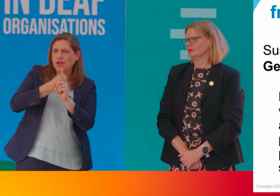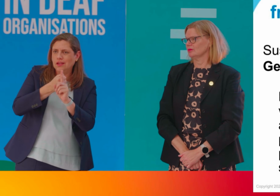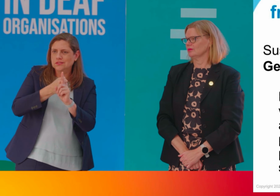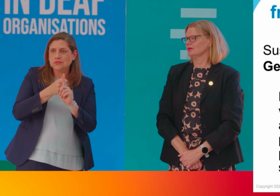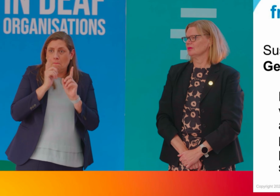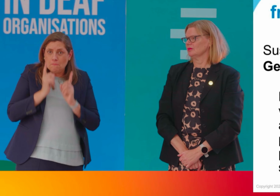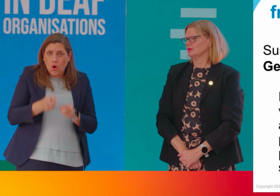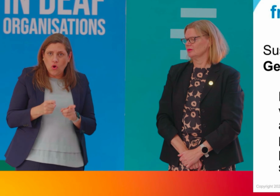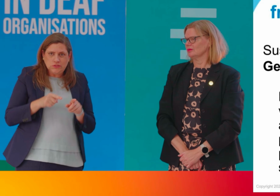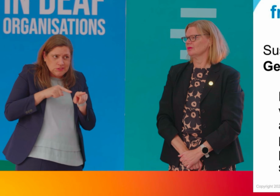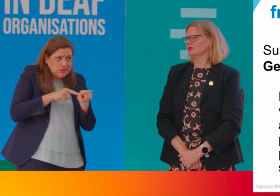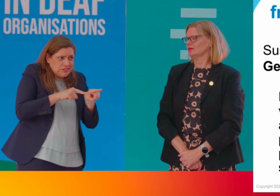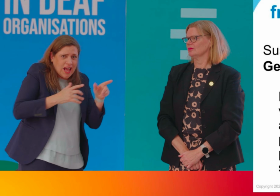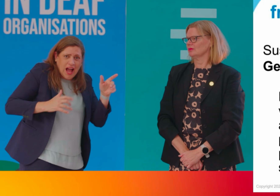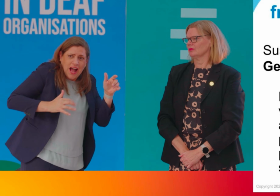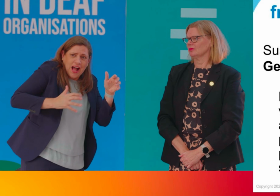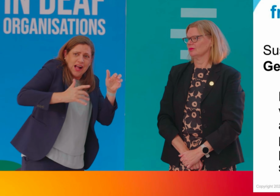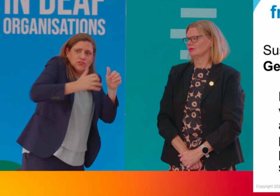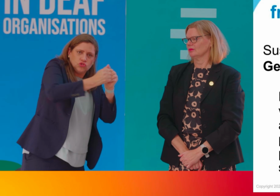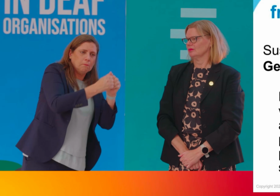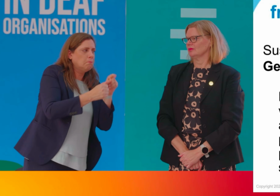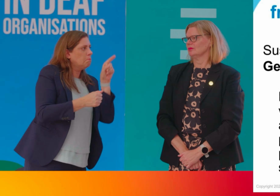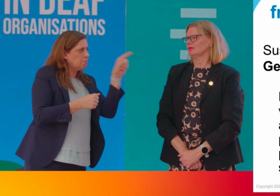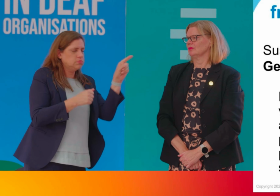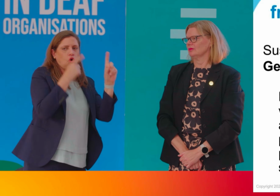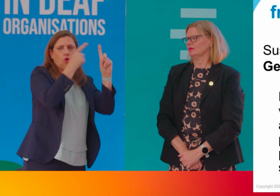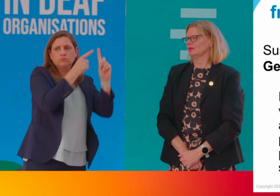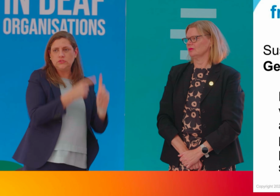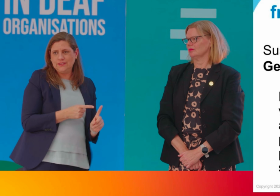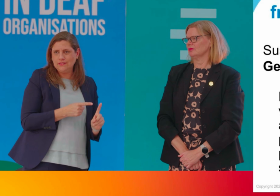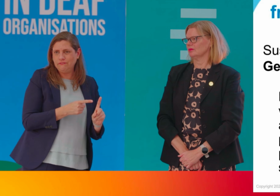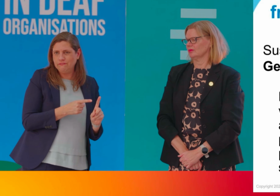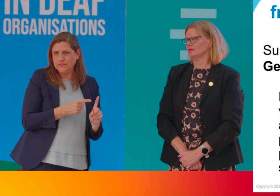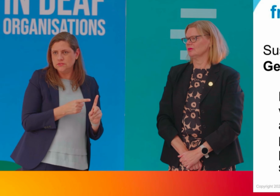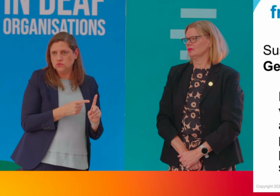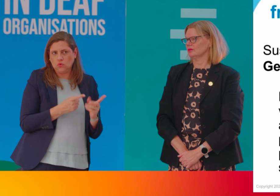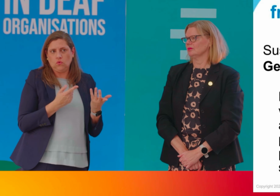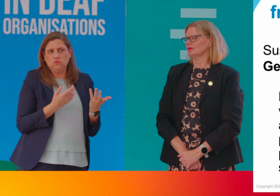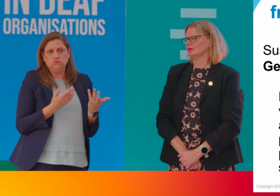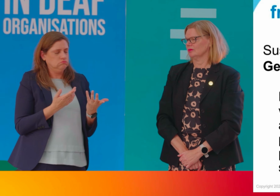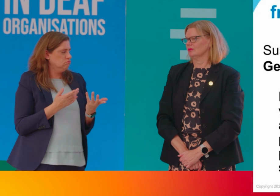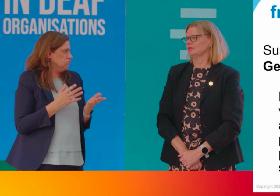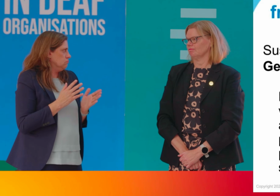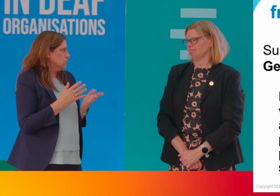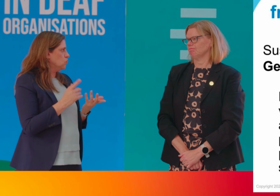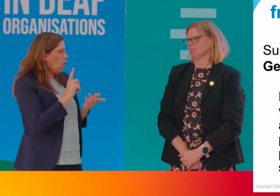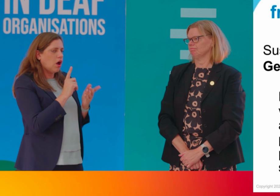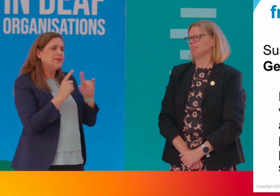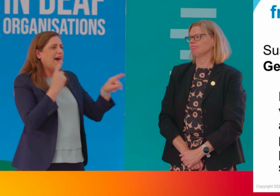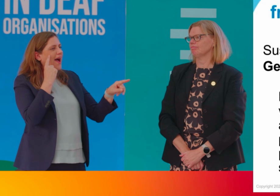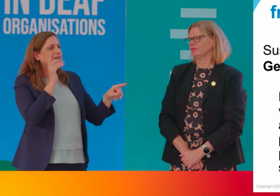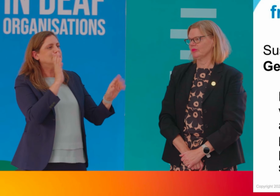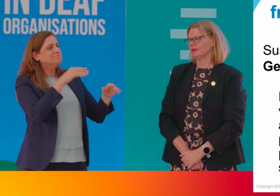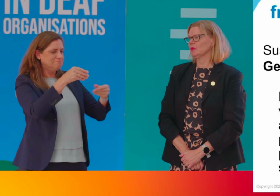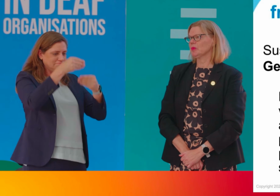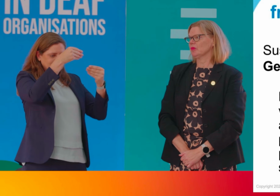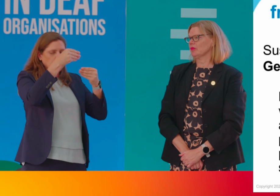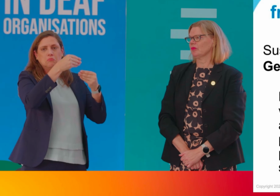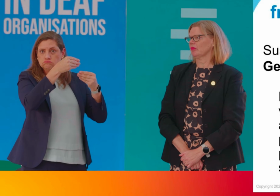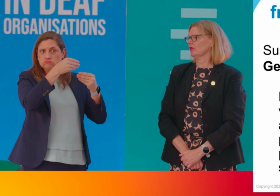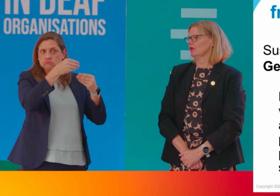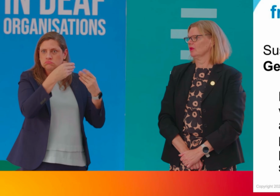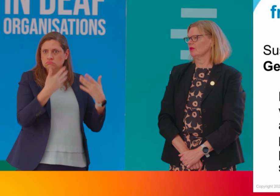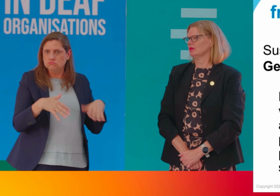achievement and lobby. Do follow-ups to accelerate the achievement of